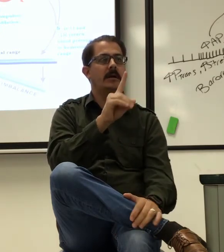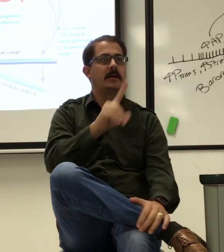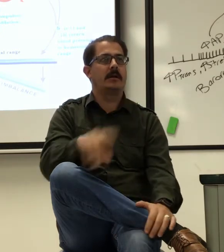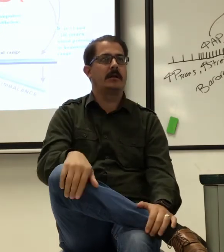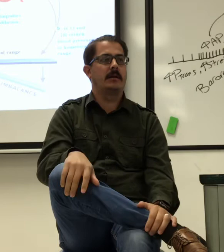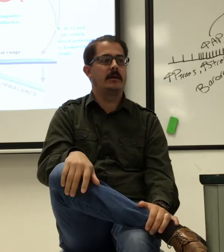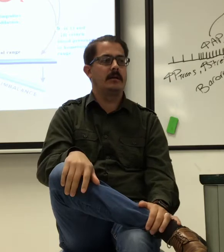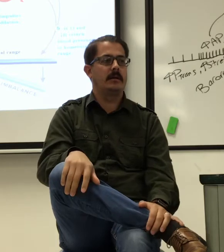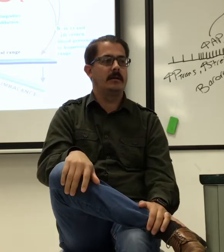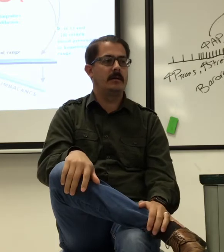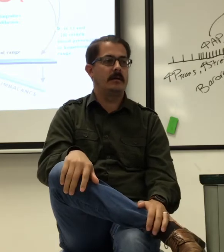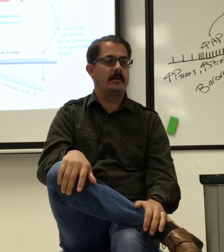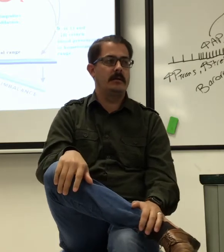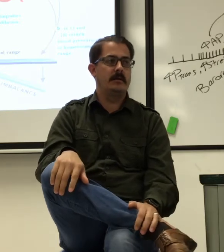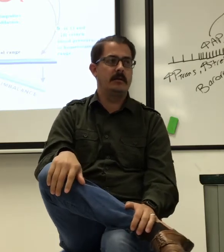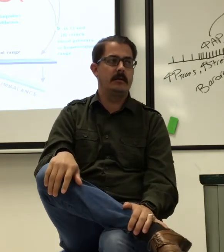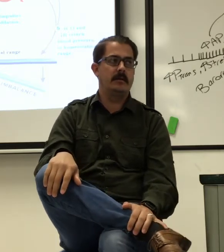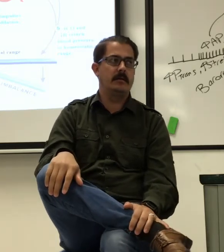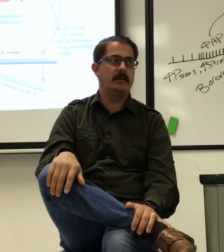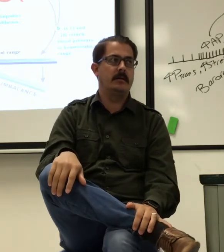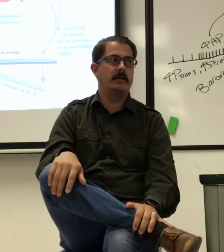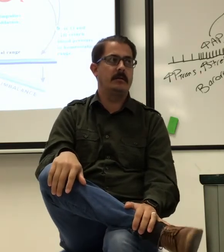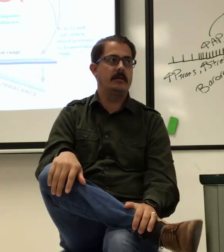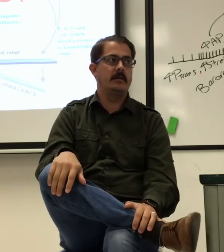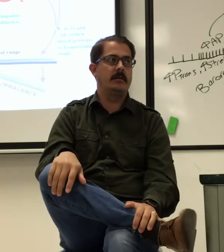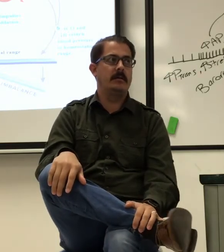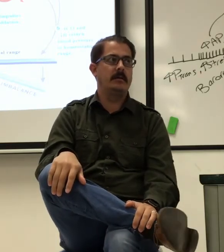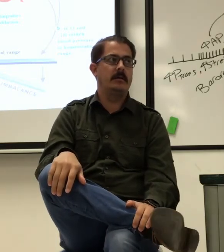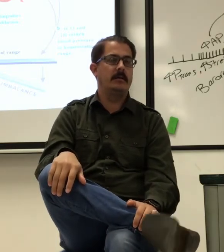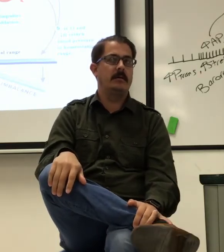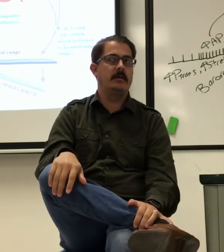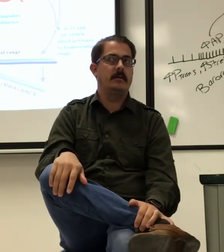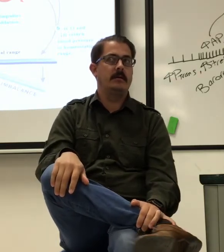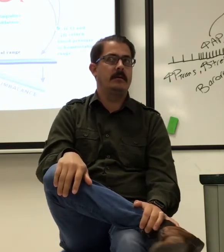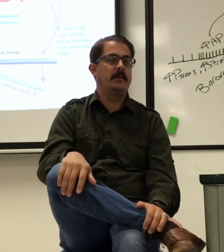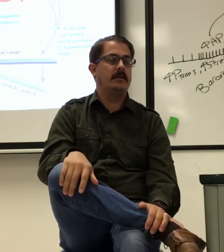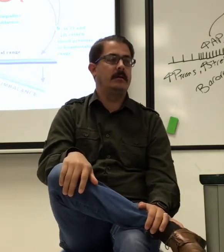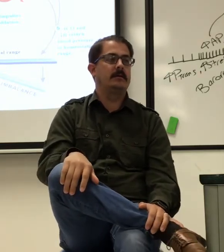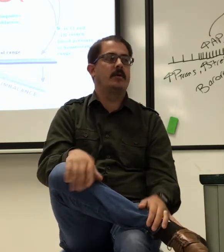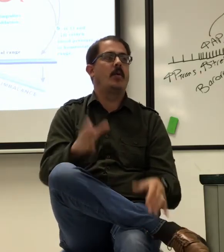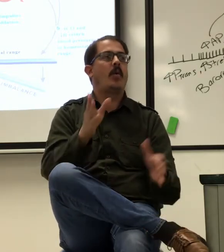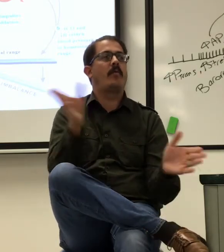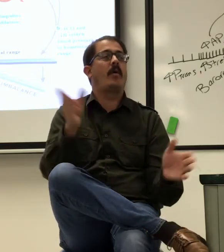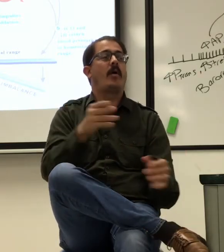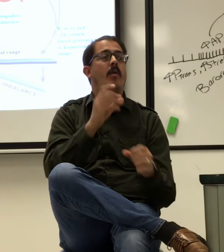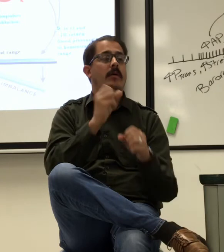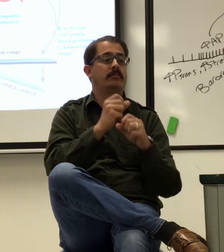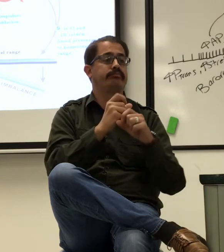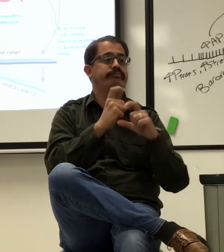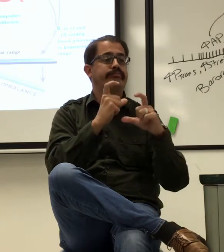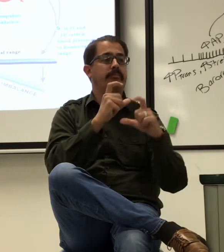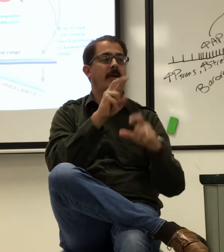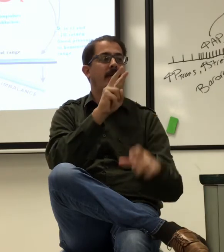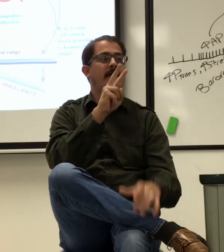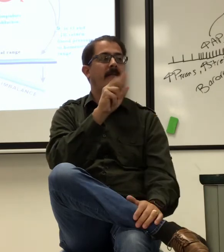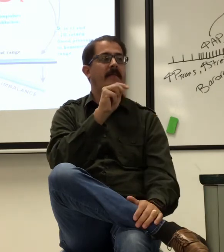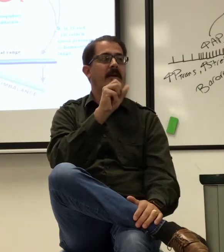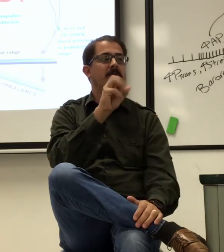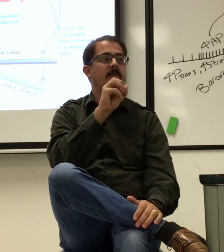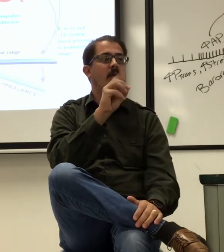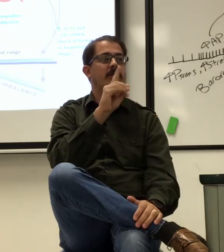I'll just put VD for vasodilation. So overall, when you vasodilate,